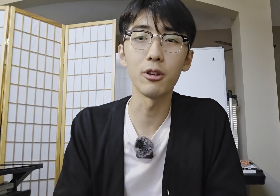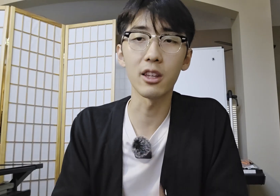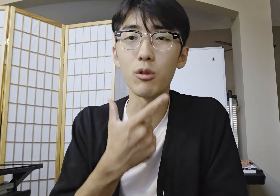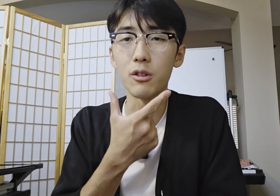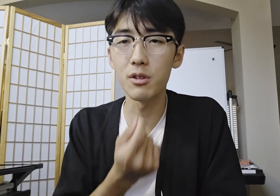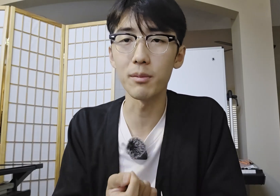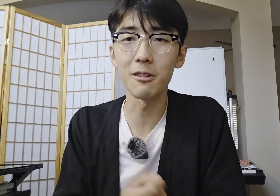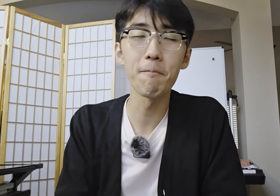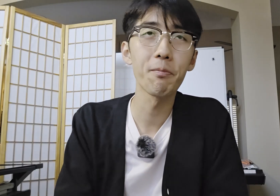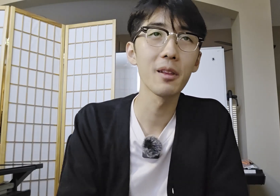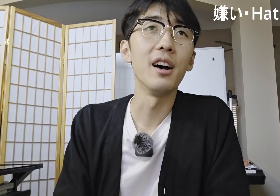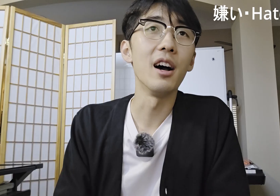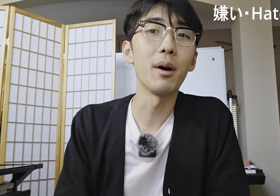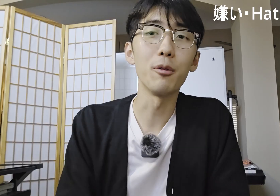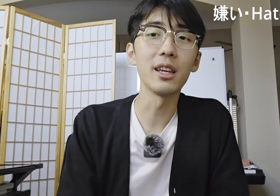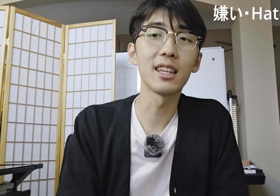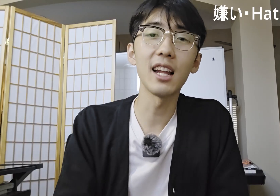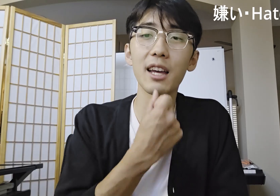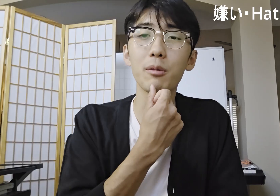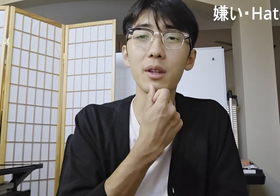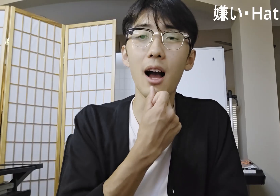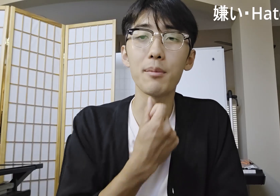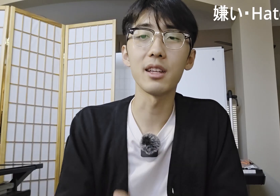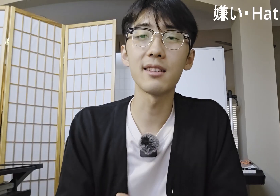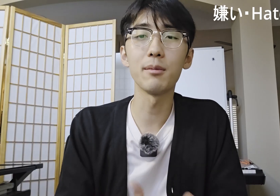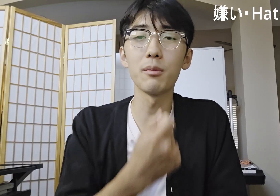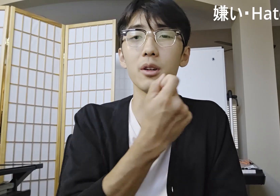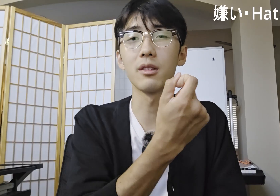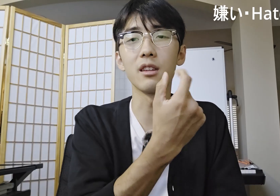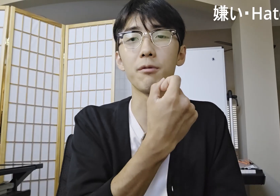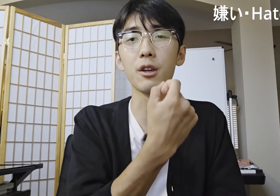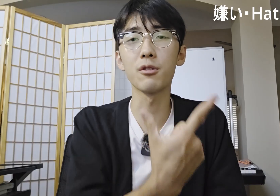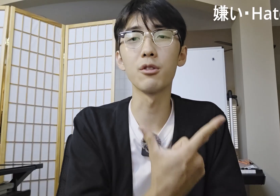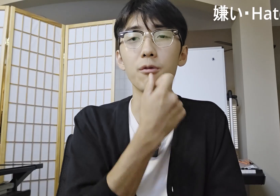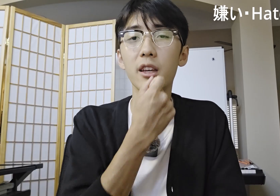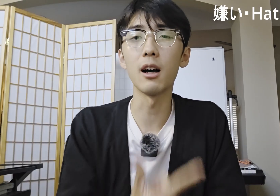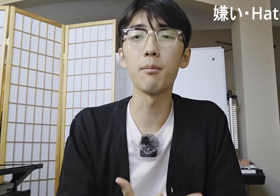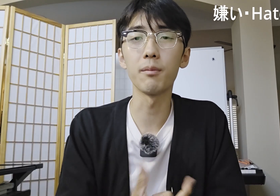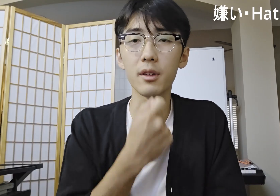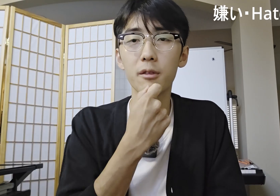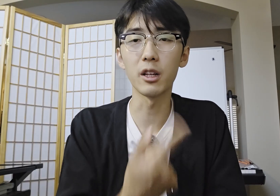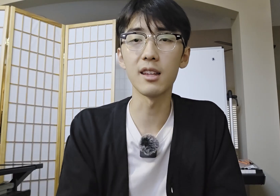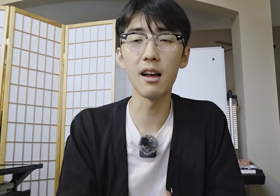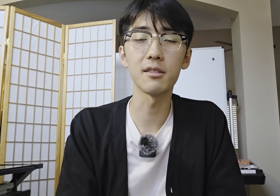like you want to do something. By the way, kirai would be the opposite. It's similar, but the fingers you flick it up, you flick it down.